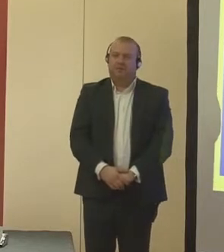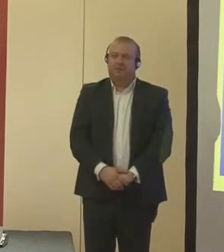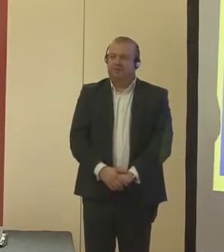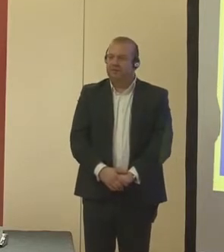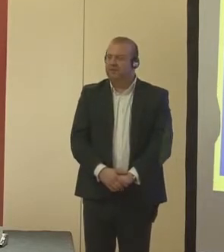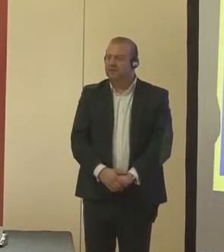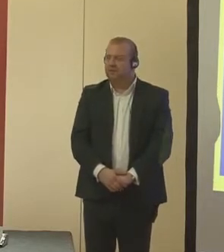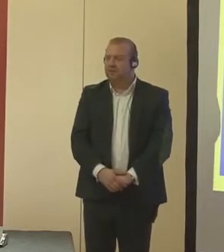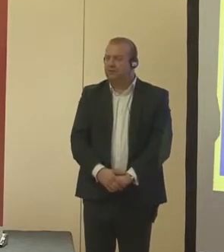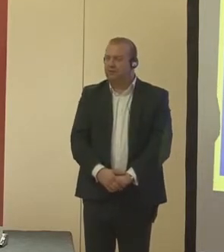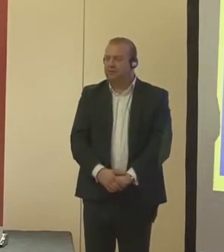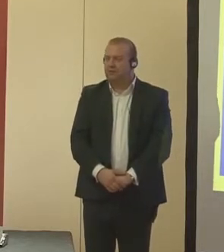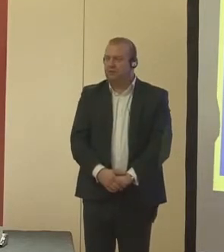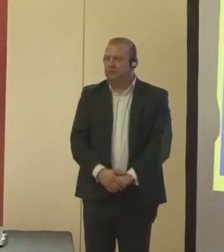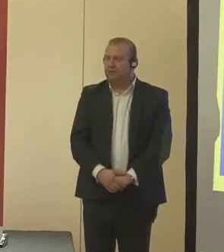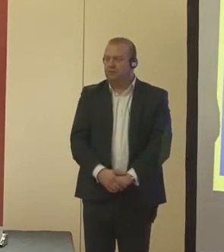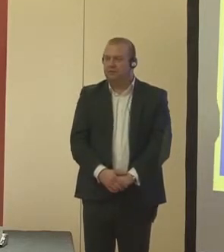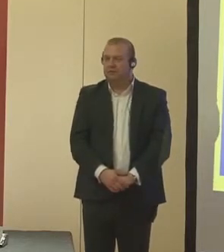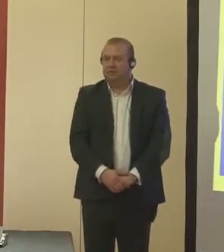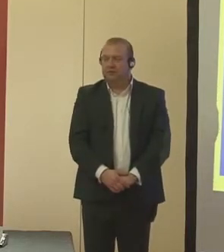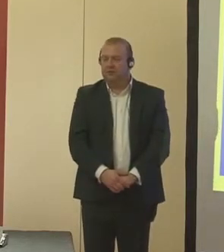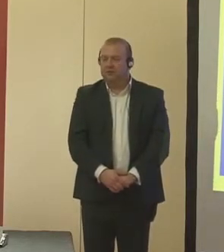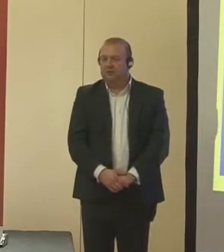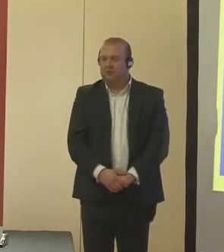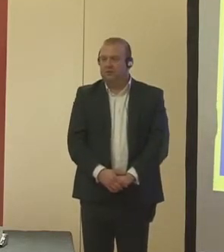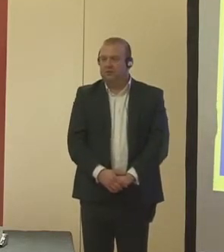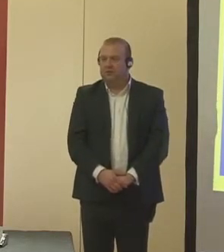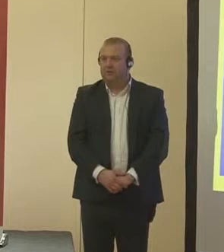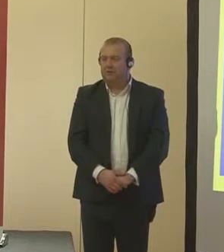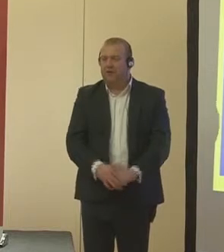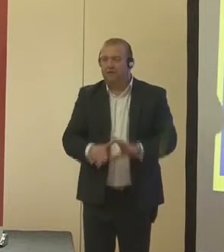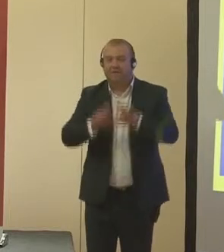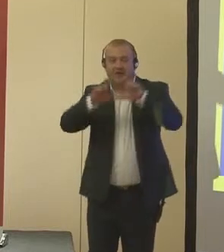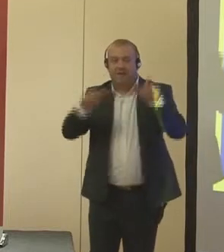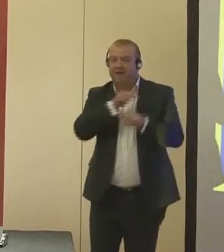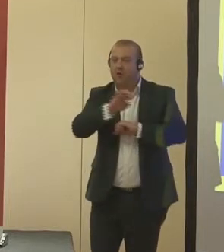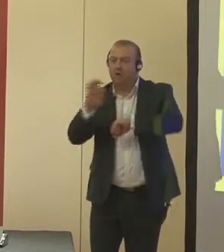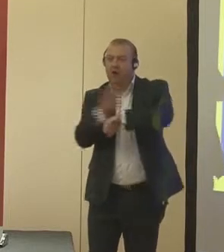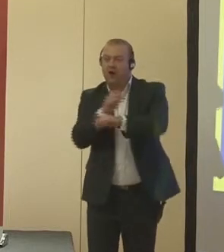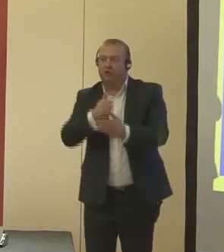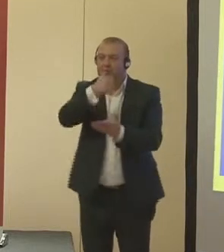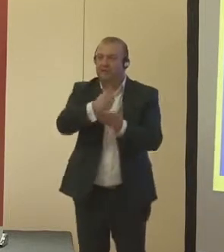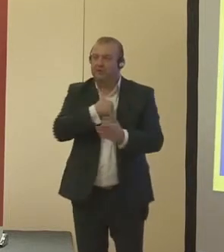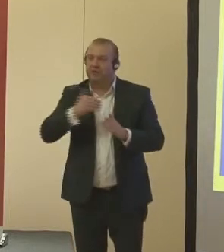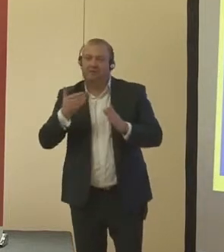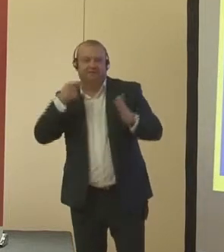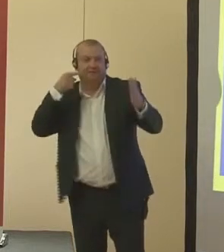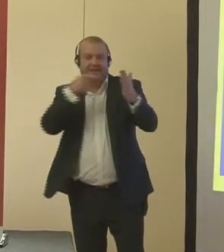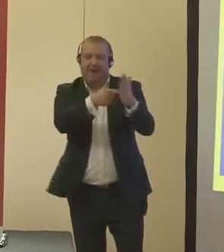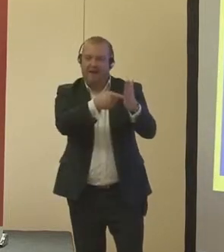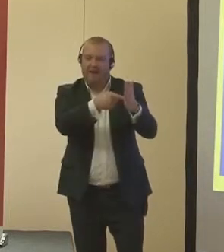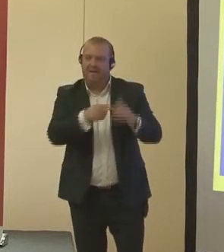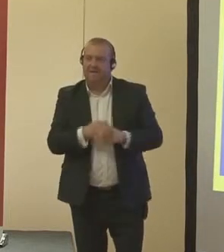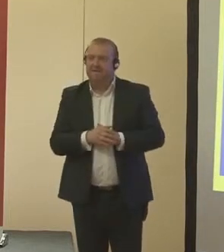Within this project, we've got some specific objectives. The general aims are to raise